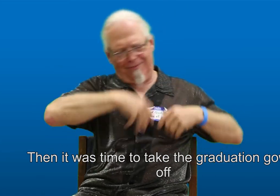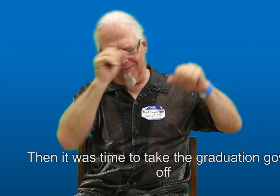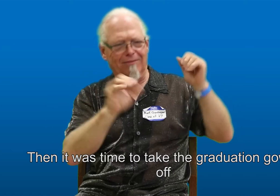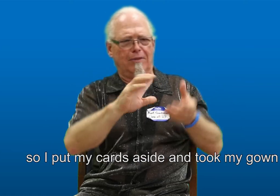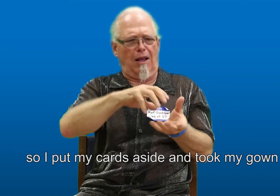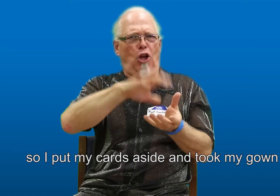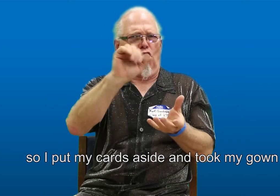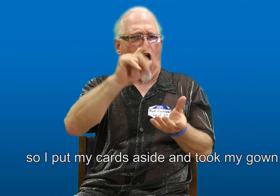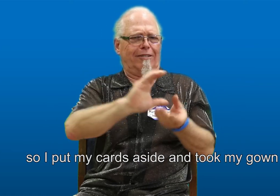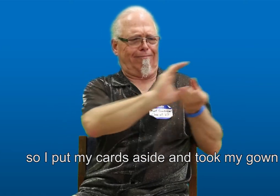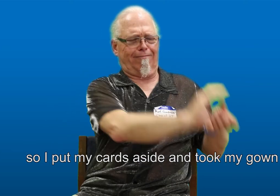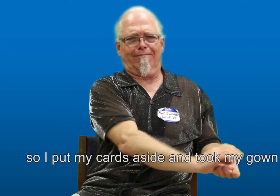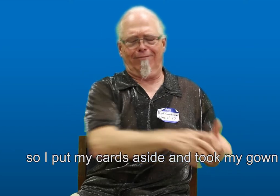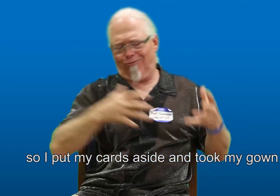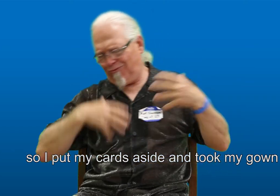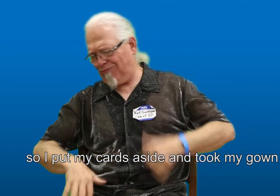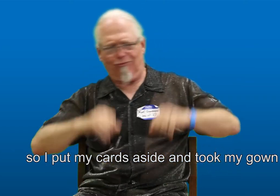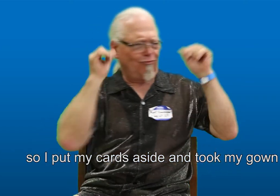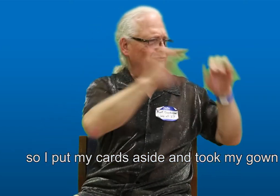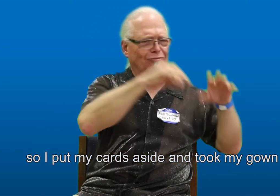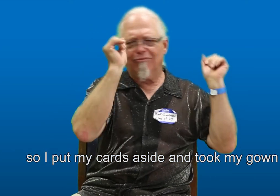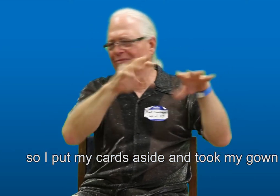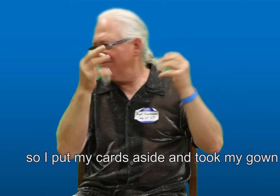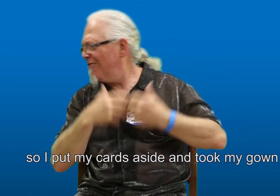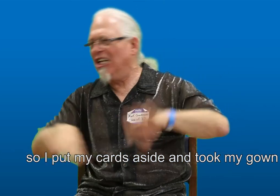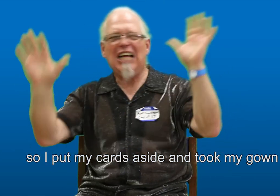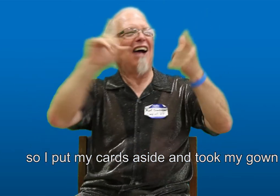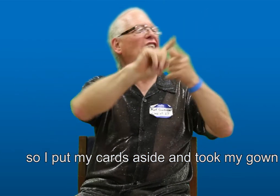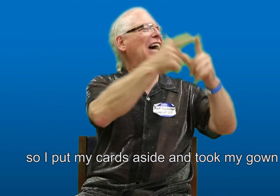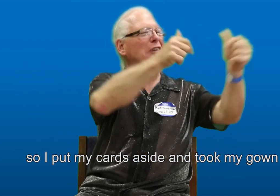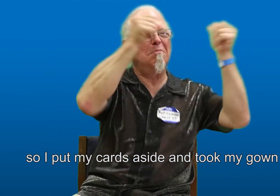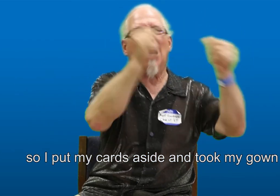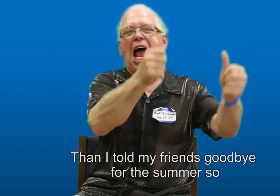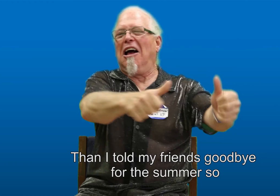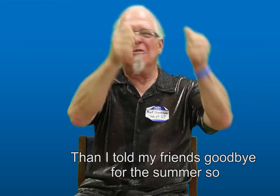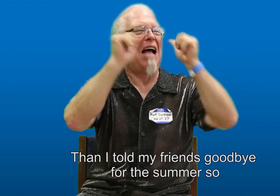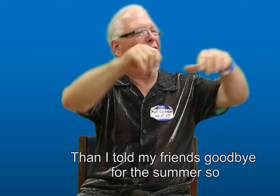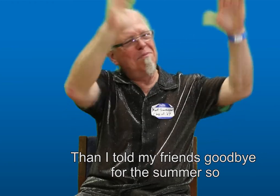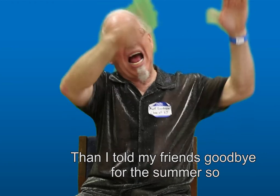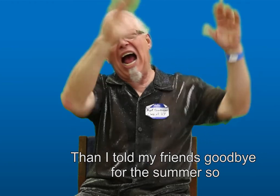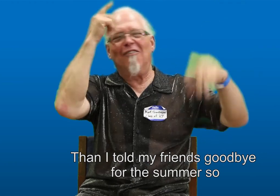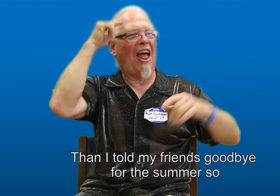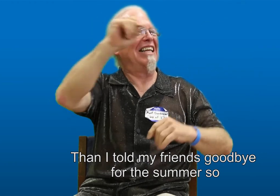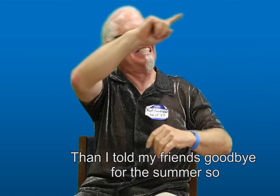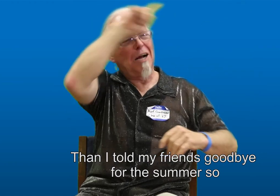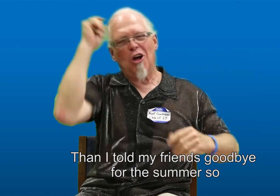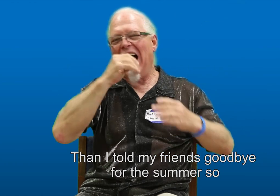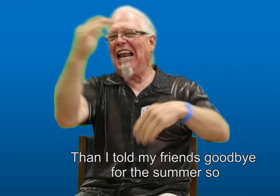the graduation gown, and I put the cards aside and took my gown off, and then I told my friends